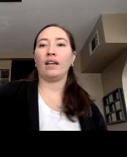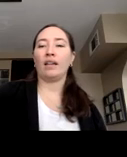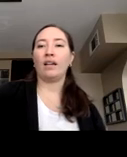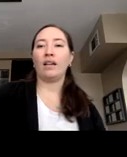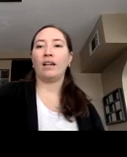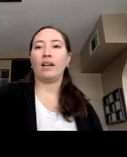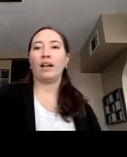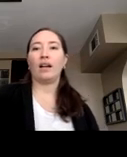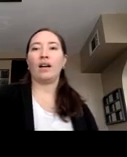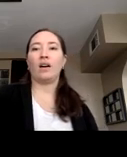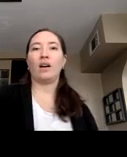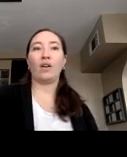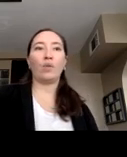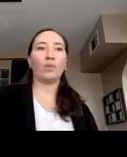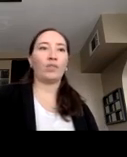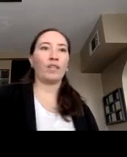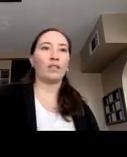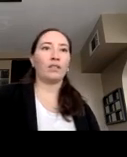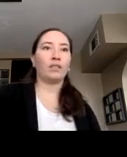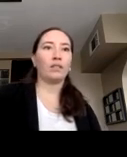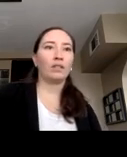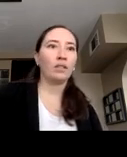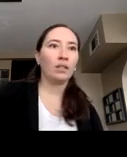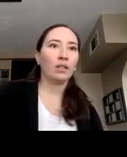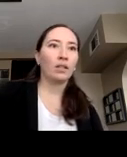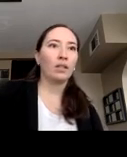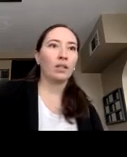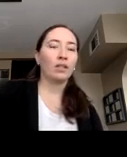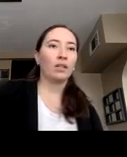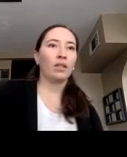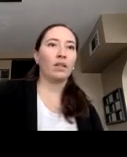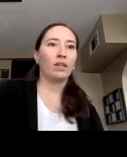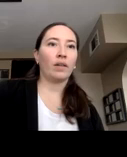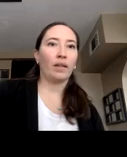on a mobile device.